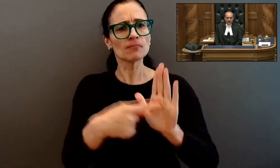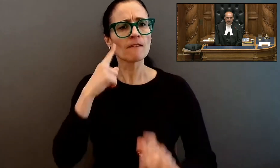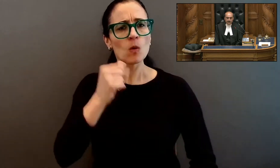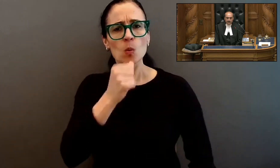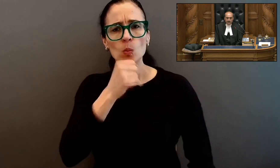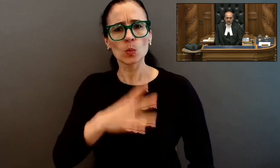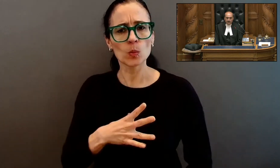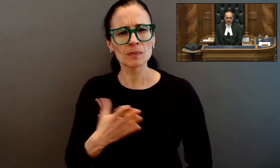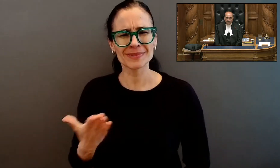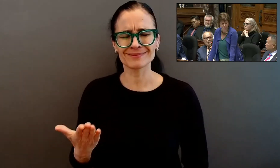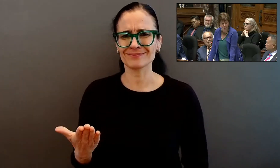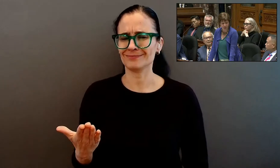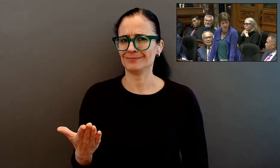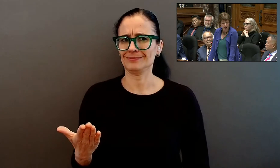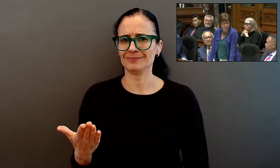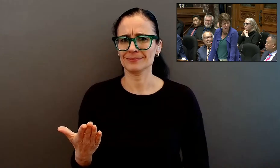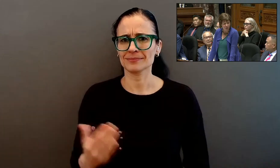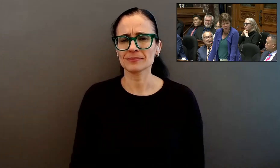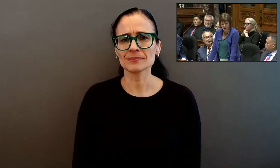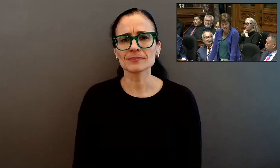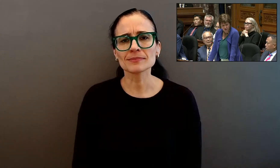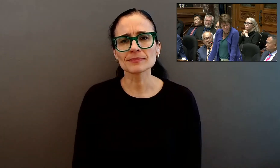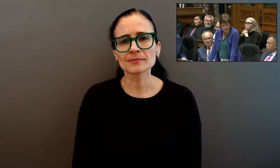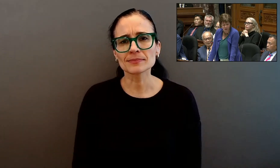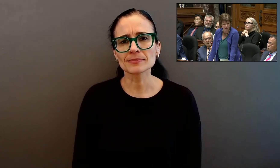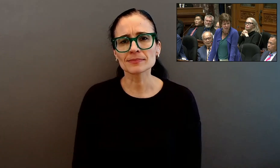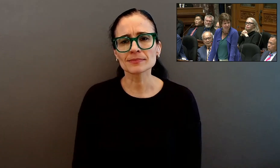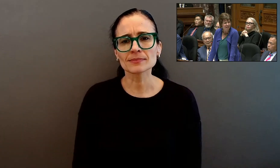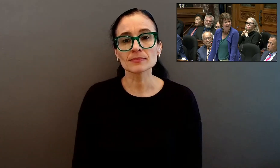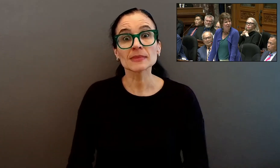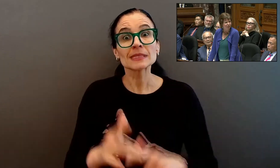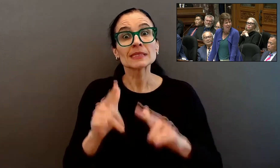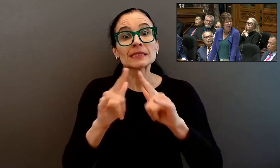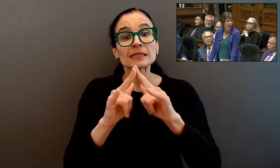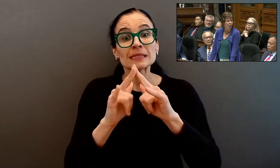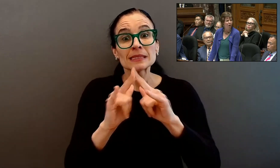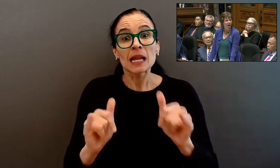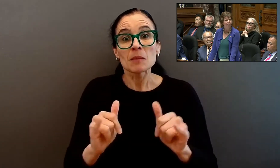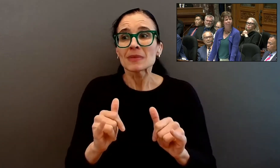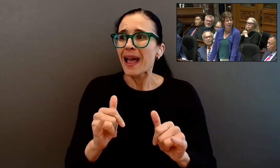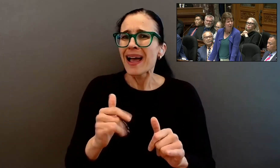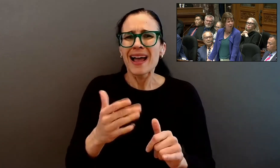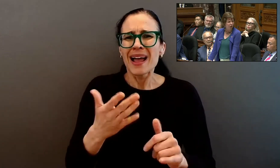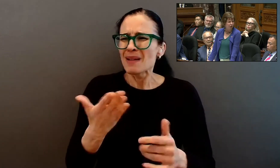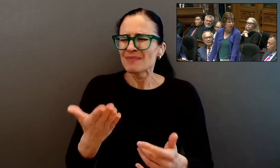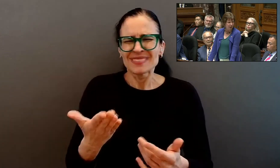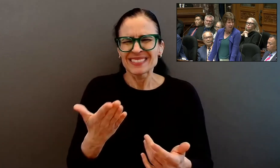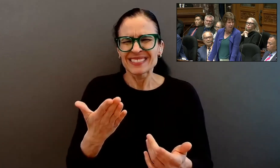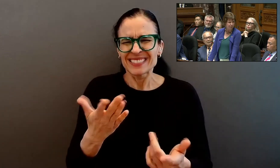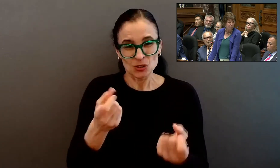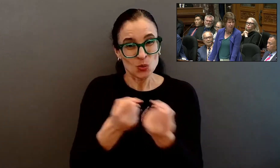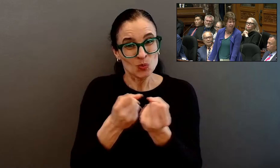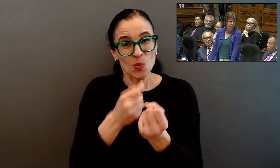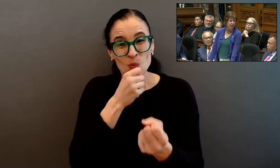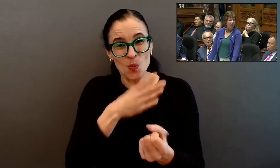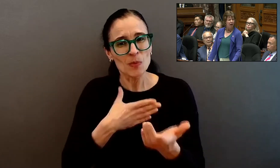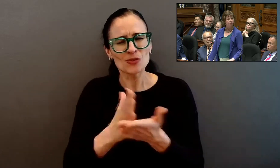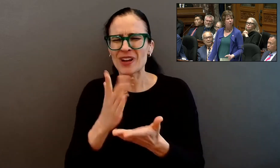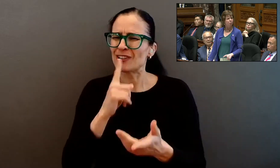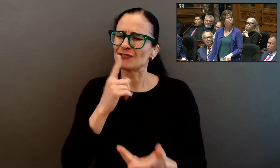Minister. Thank you, Mr. Speaker. I'll take this opportunity to say how very encouraged I am to